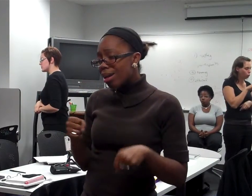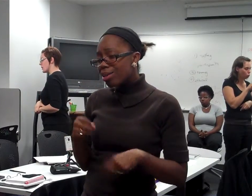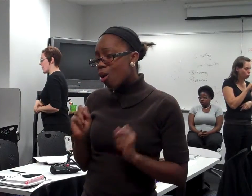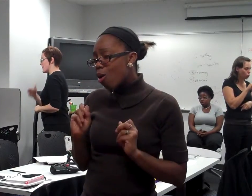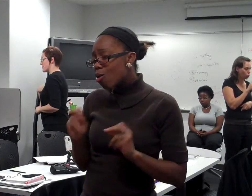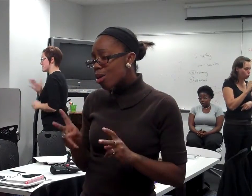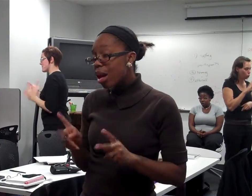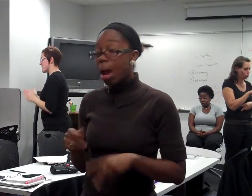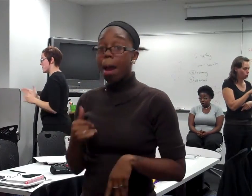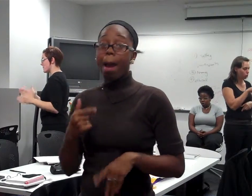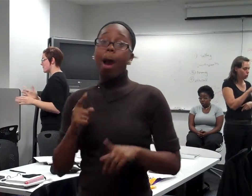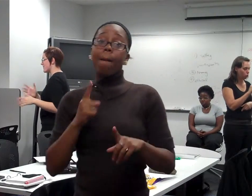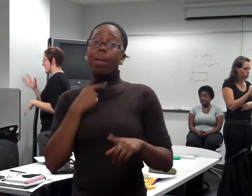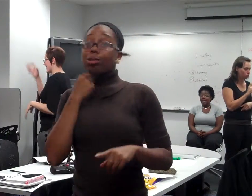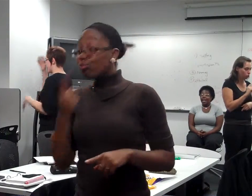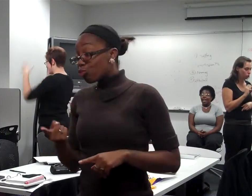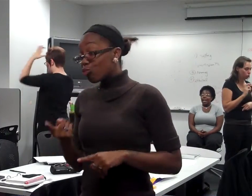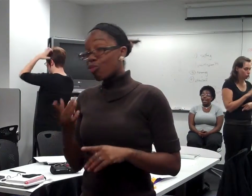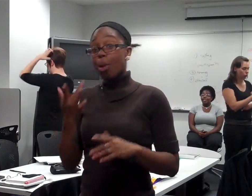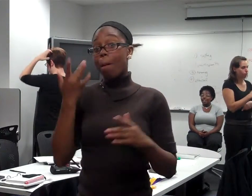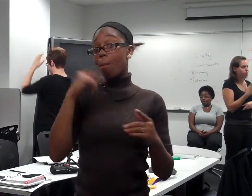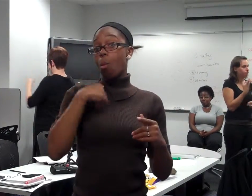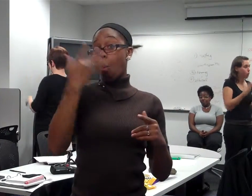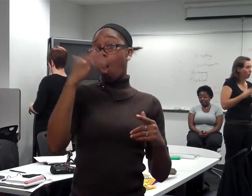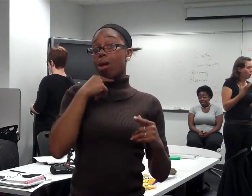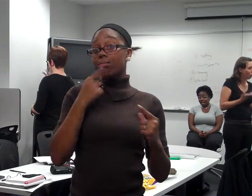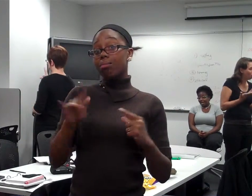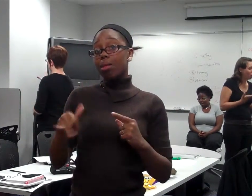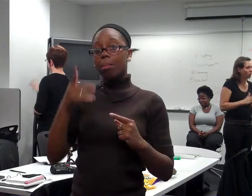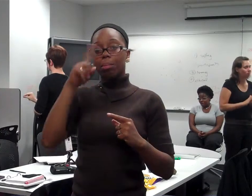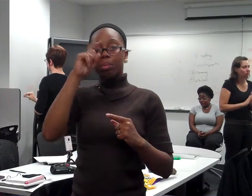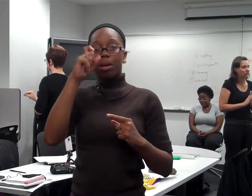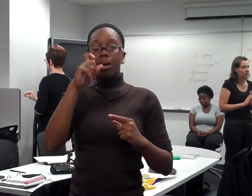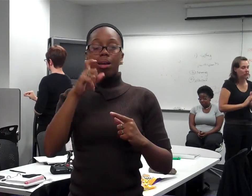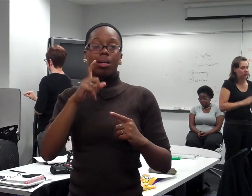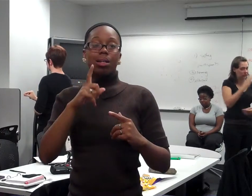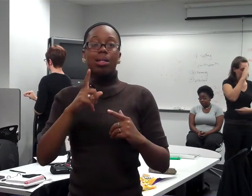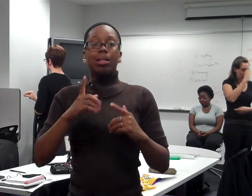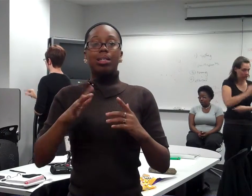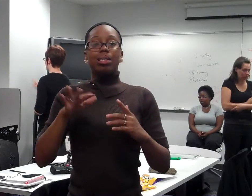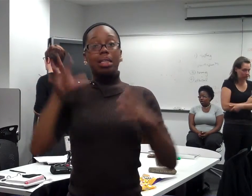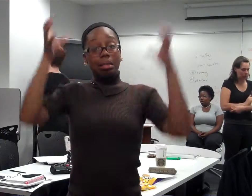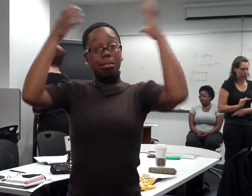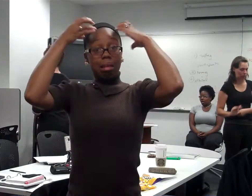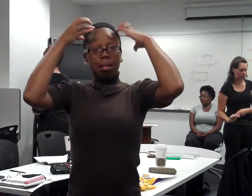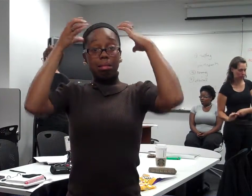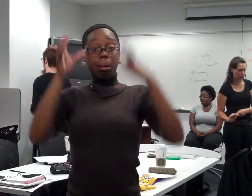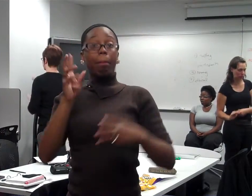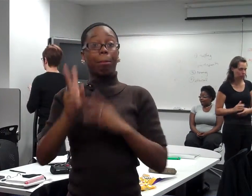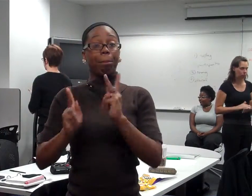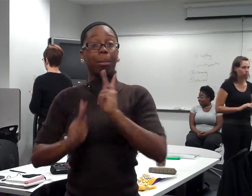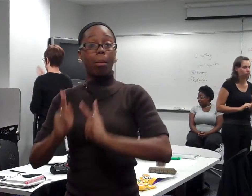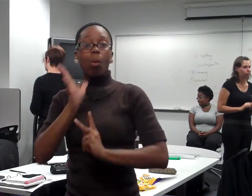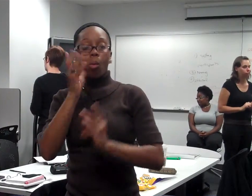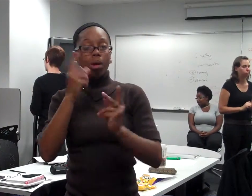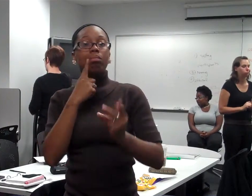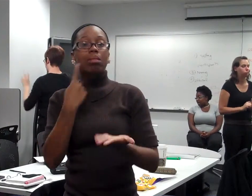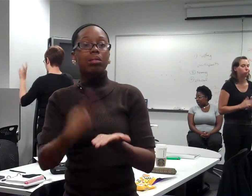too short to ride the roller coasters, and they could be the bad guy and I wouldn't have to. So we got to Disney, and